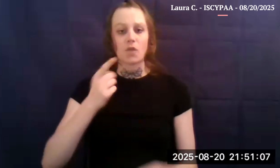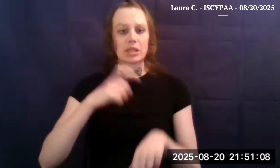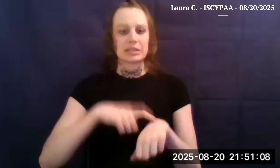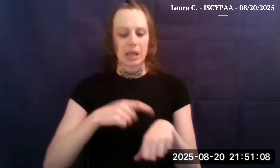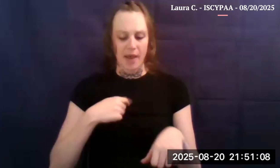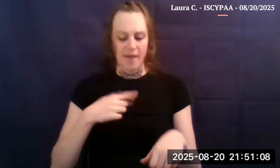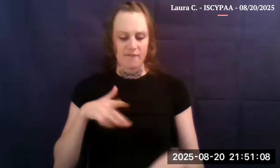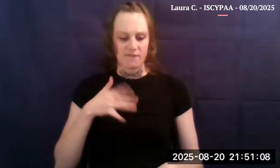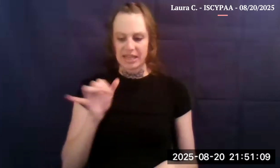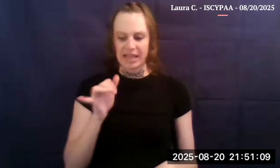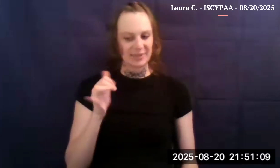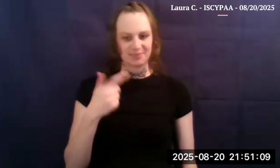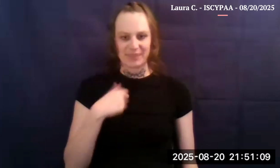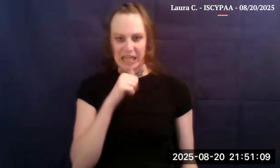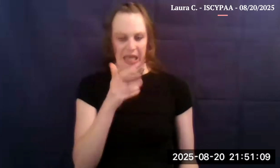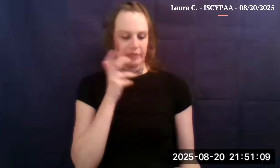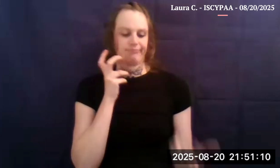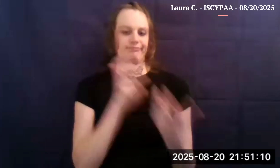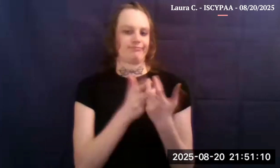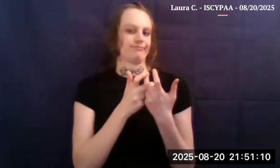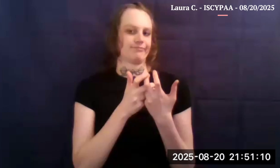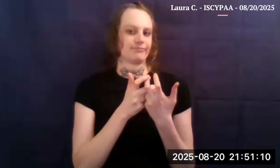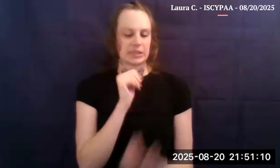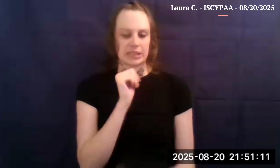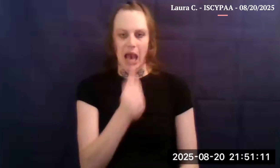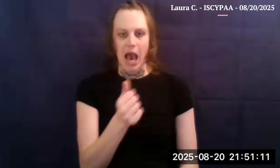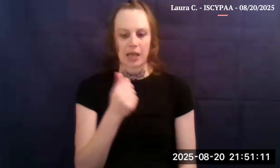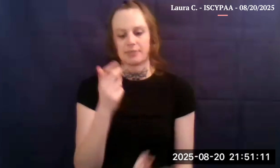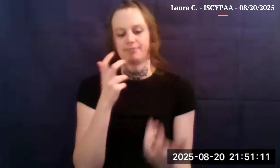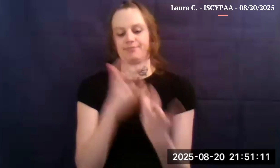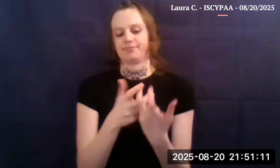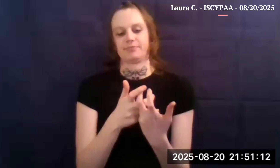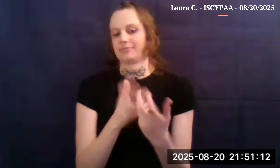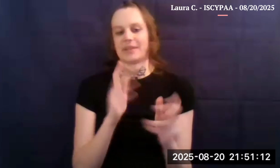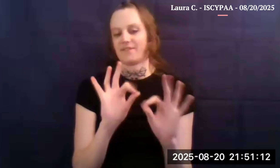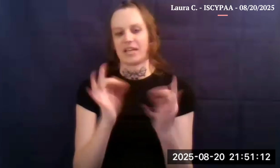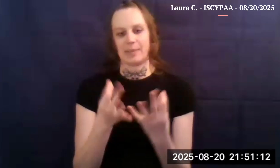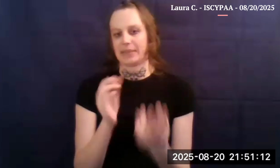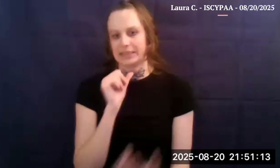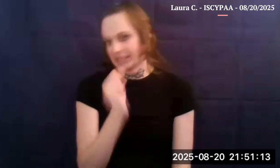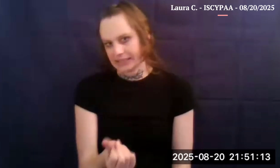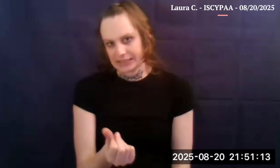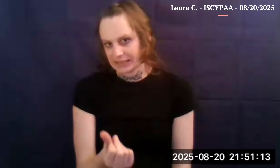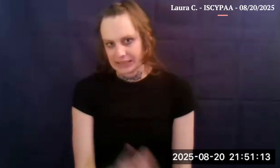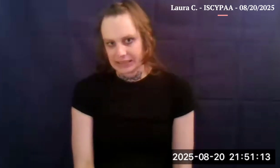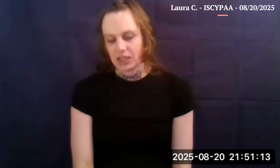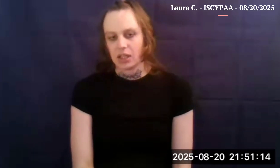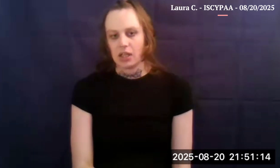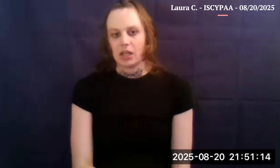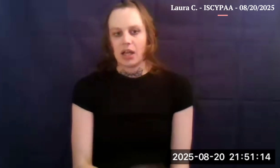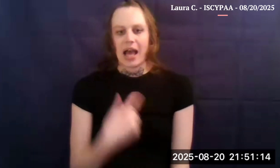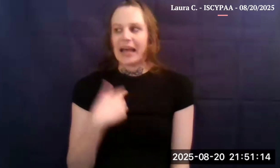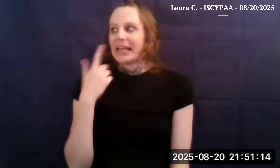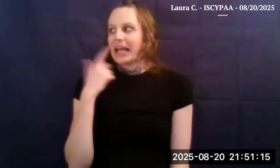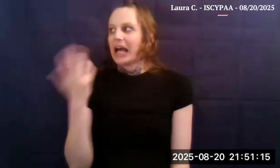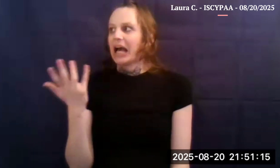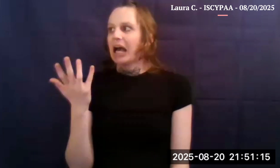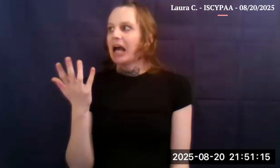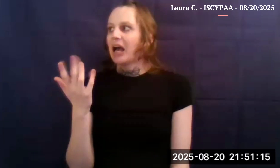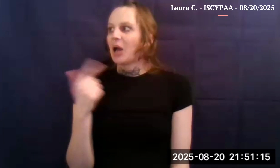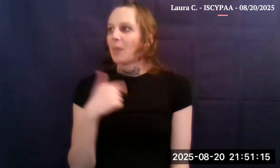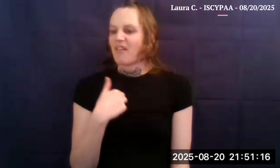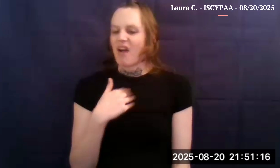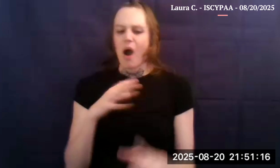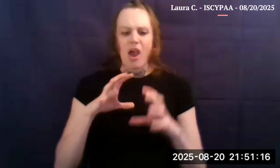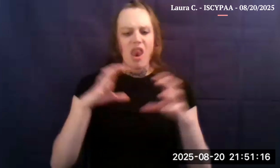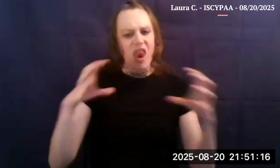felt like I didn't belong. Like, even with my family, I felt like I didn't belong there because it's like, why is so much pressure being put